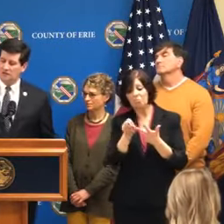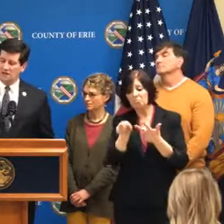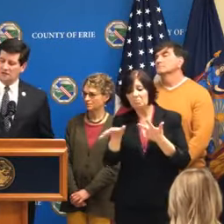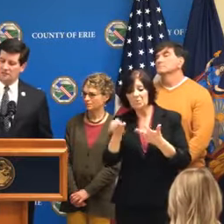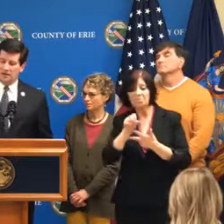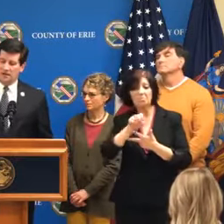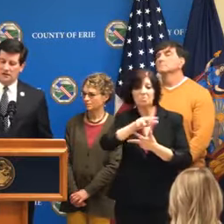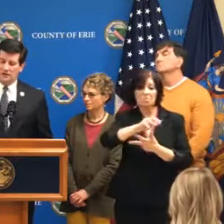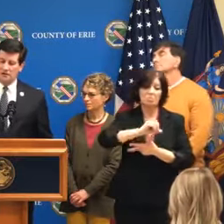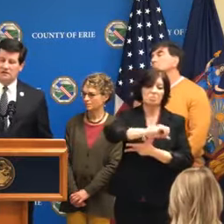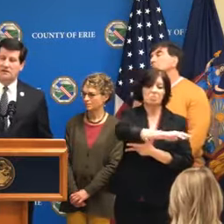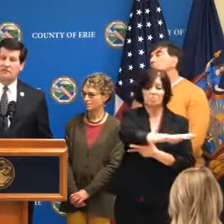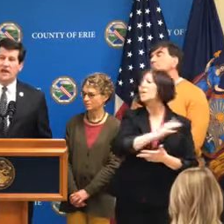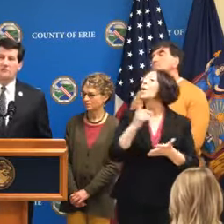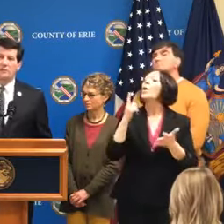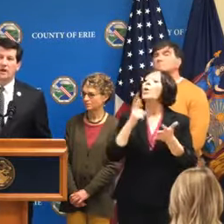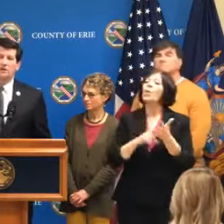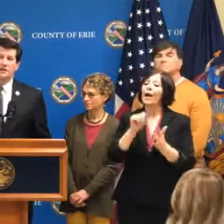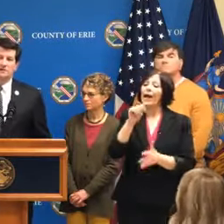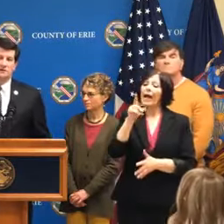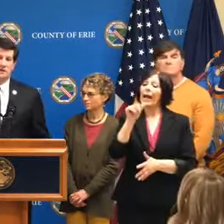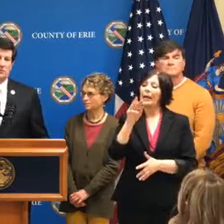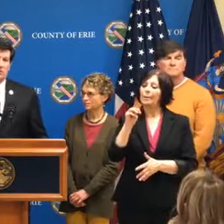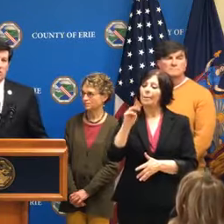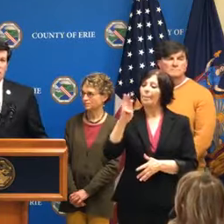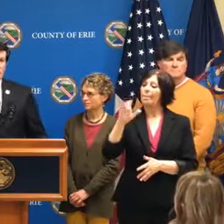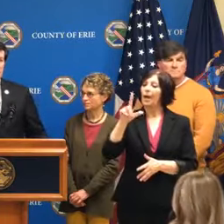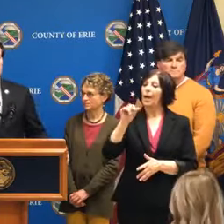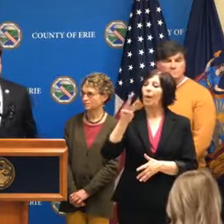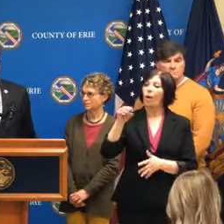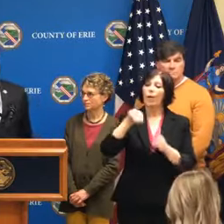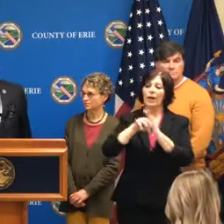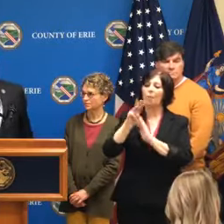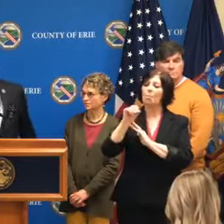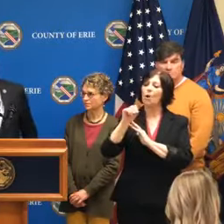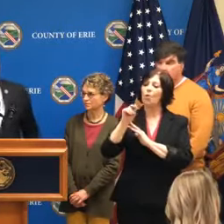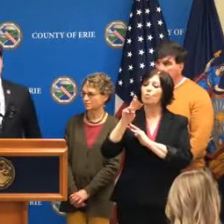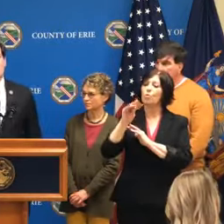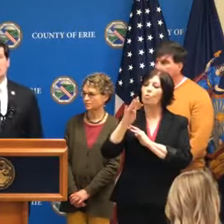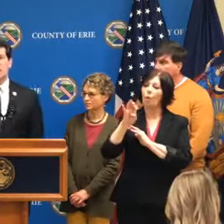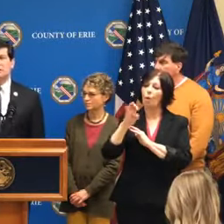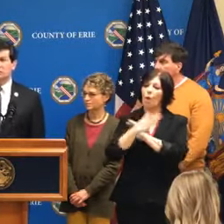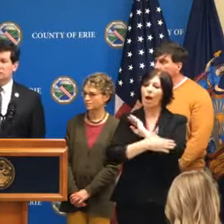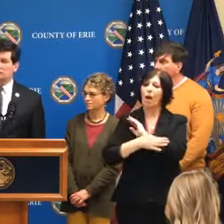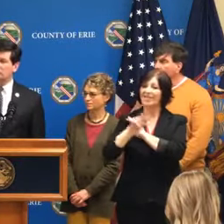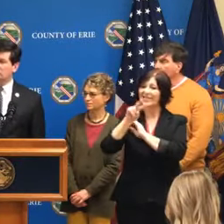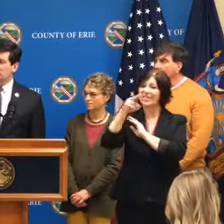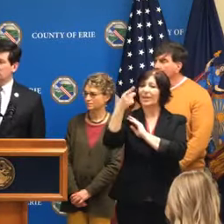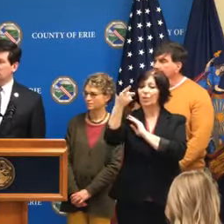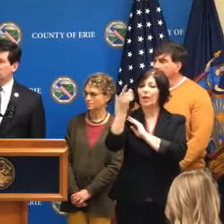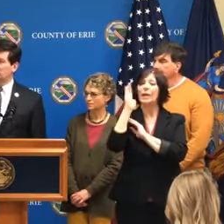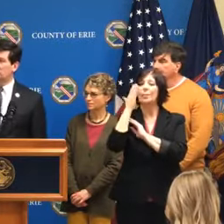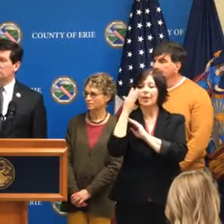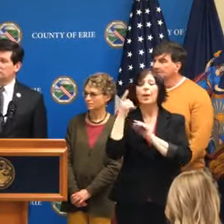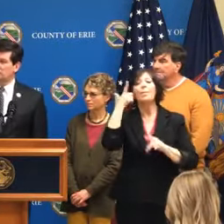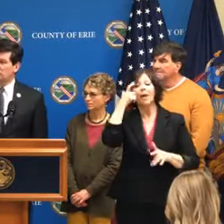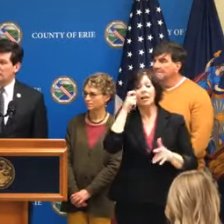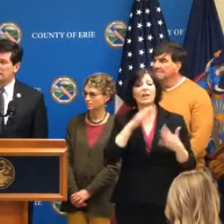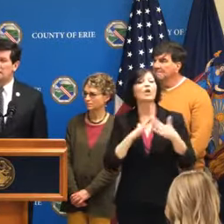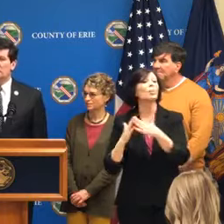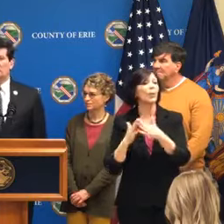was announced by County Executive Adam Bello yesterday in Monroe County, the second case in Monroe County appears to have been a result of